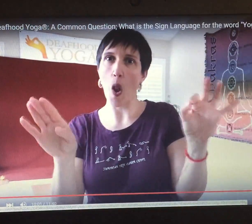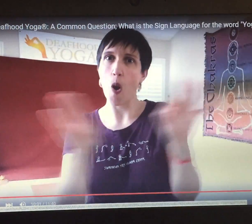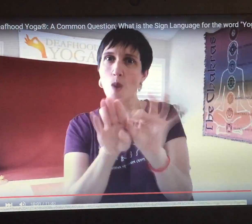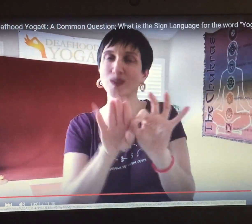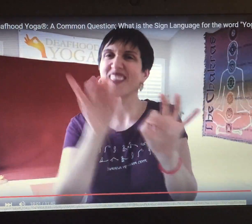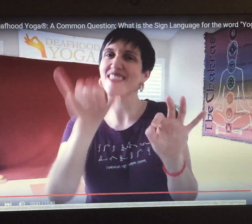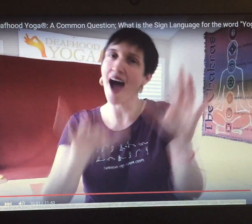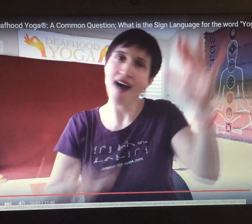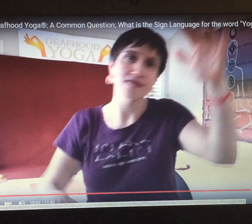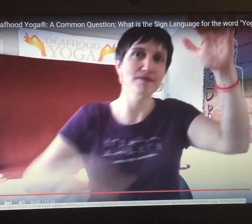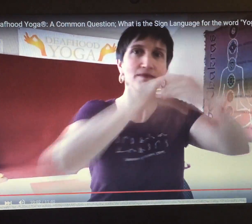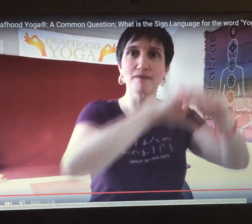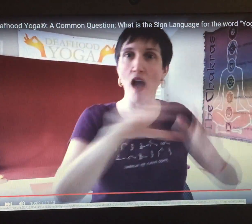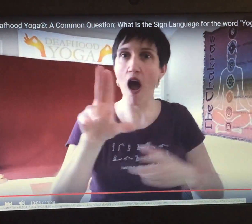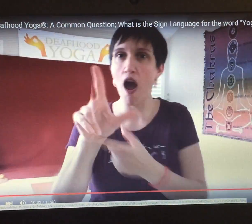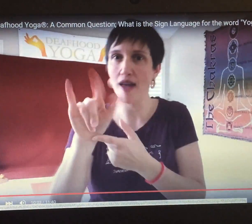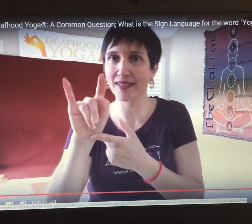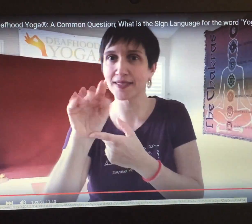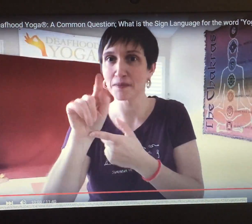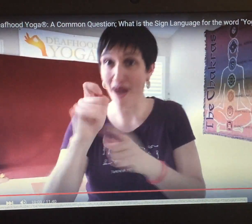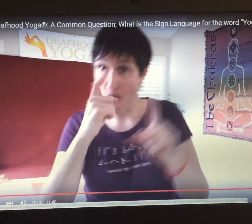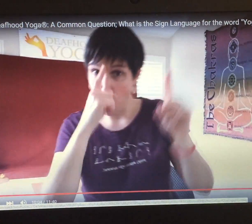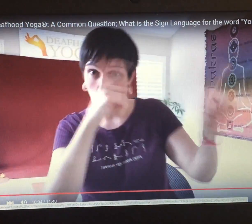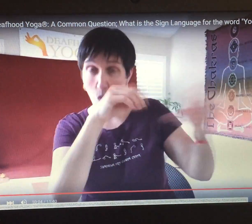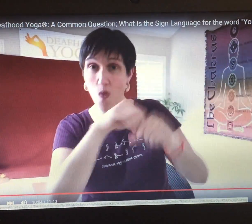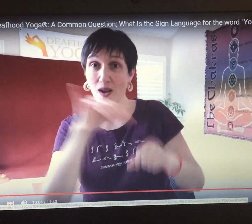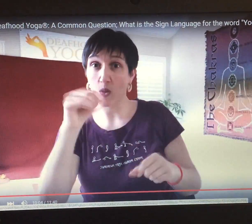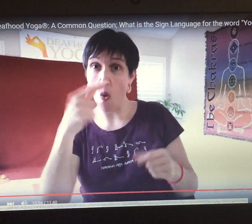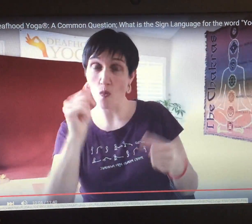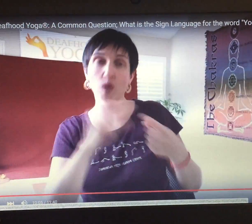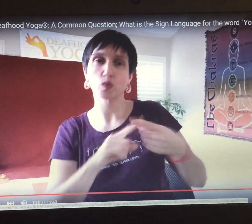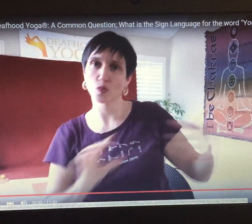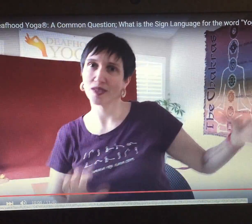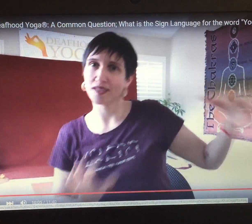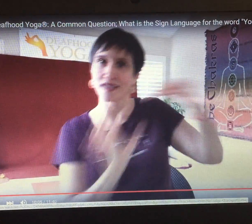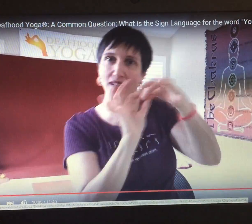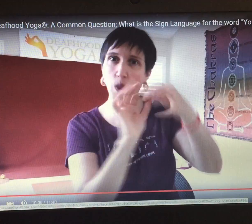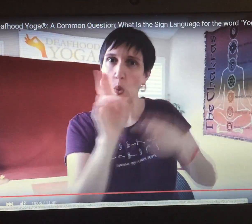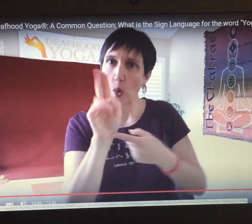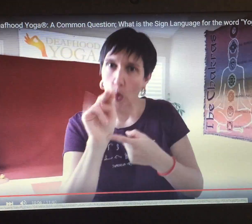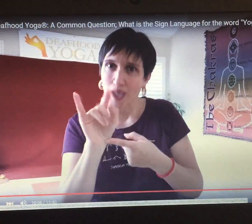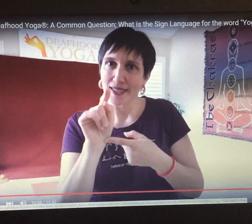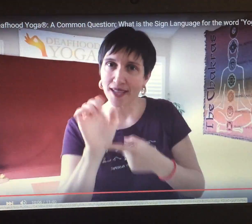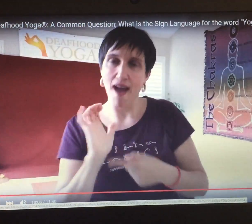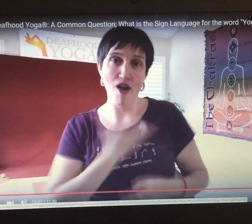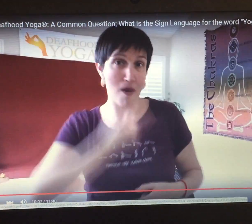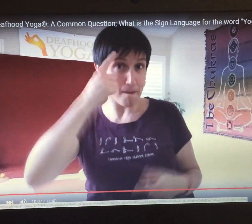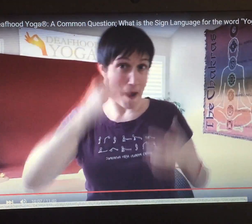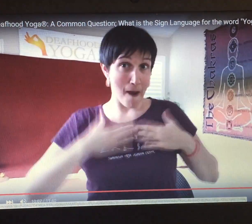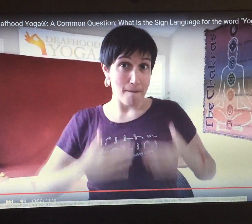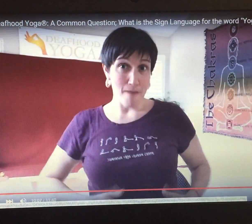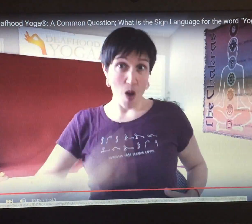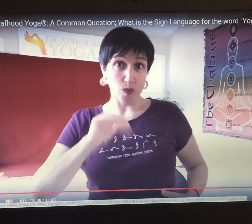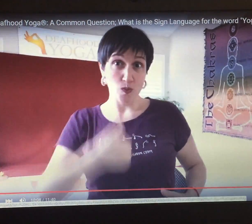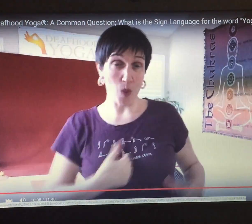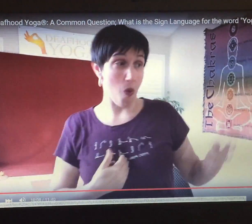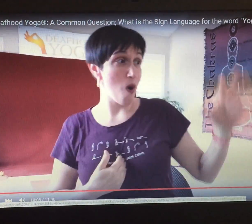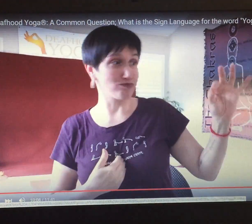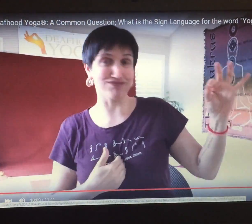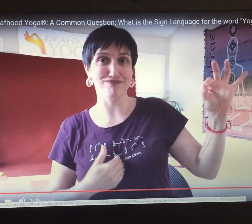No, they need to be closed. That means they're united. Because the goal is to unite our mind, our body, and our